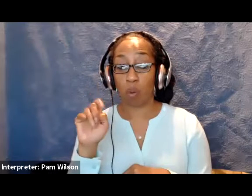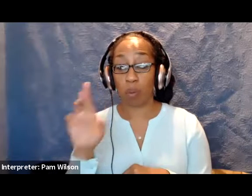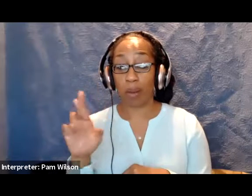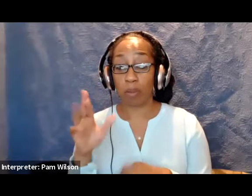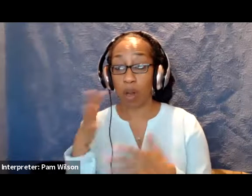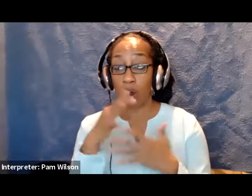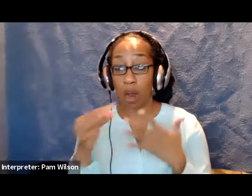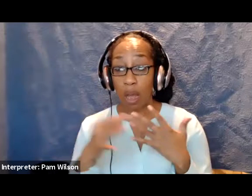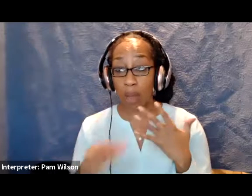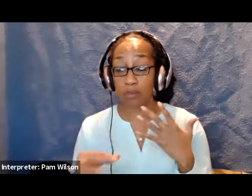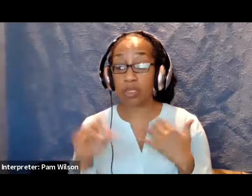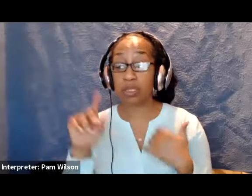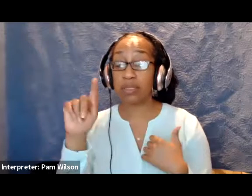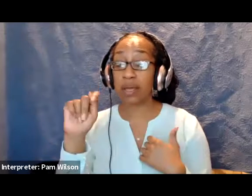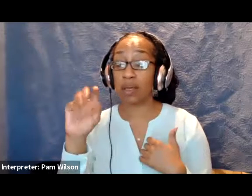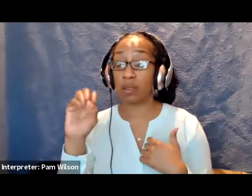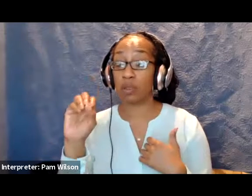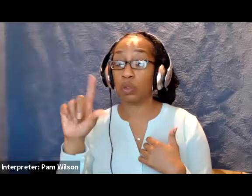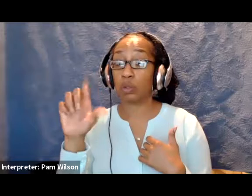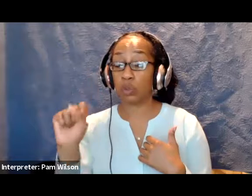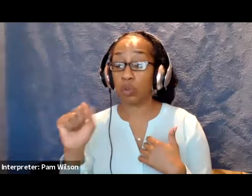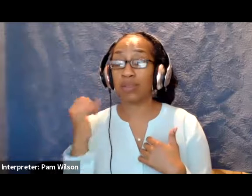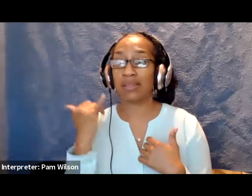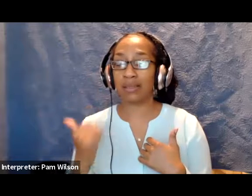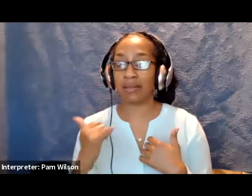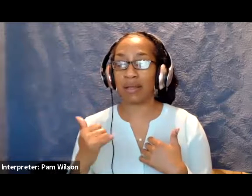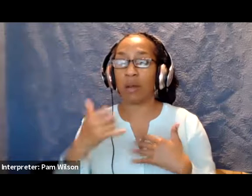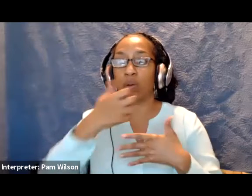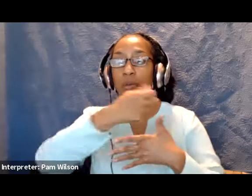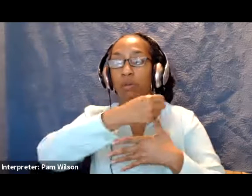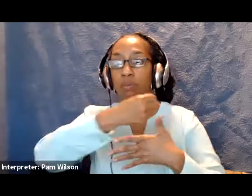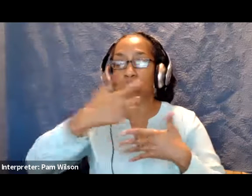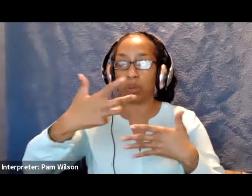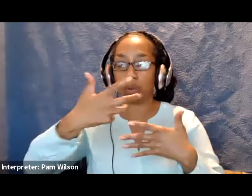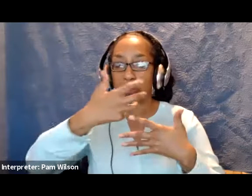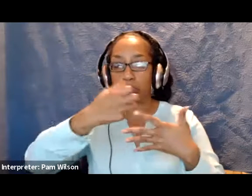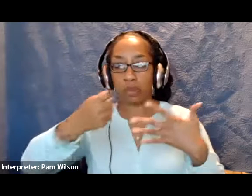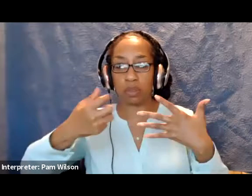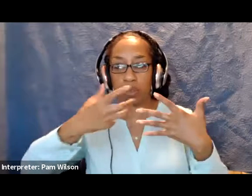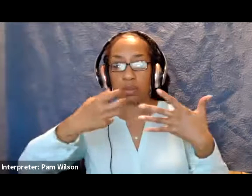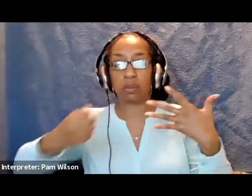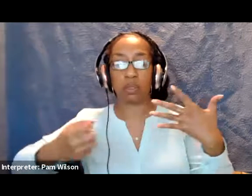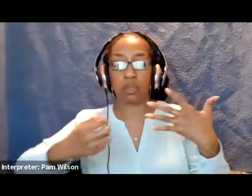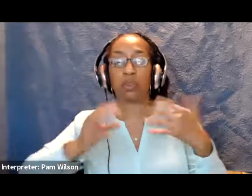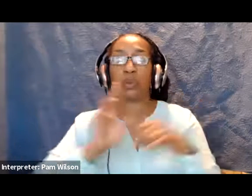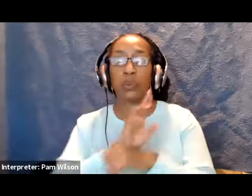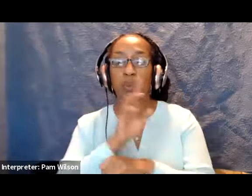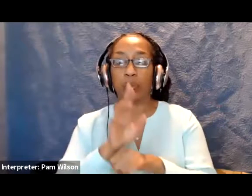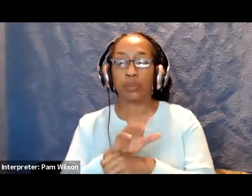where we're going to kind of get into the nitty-gritty of what you can use.